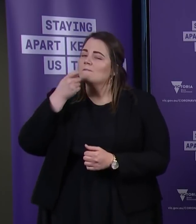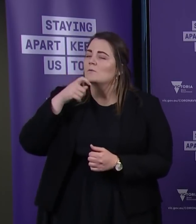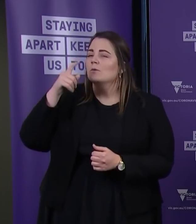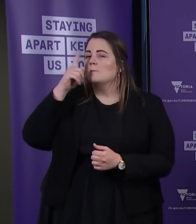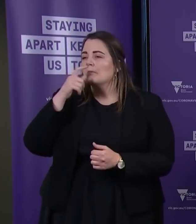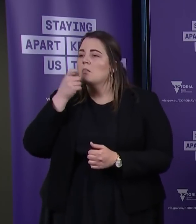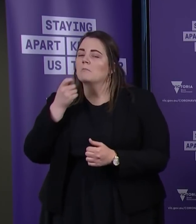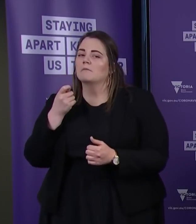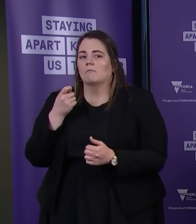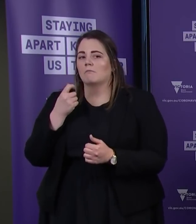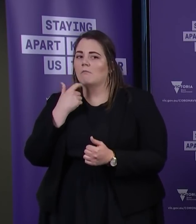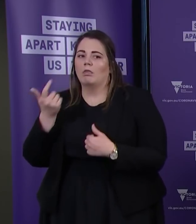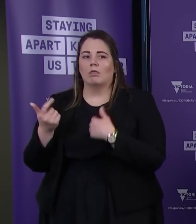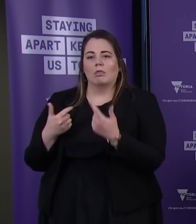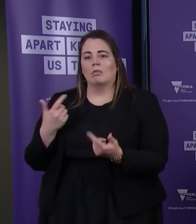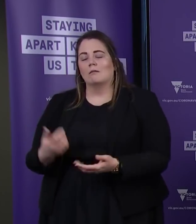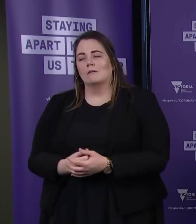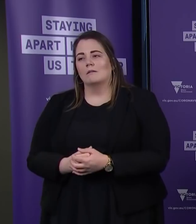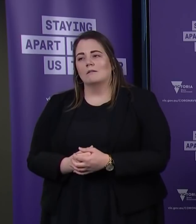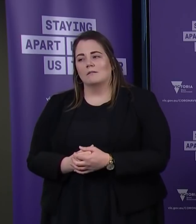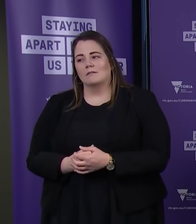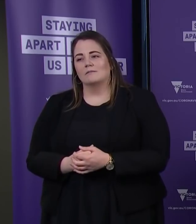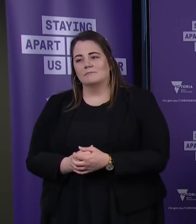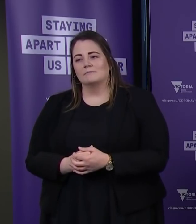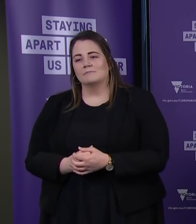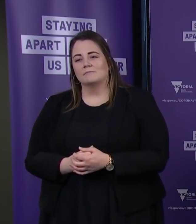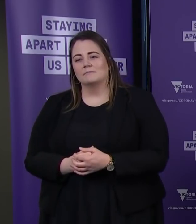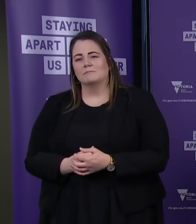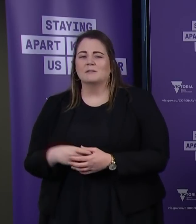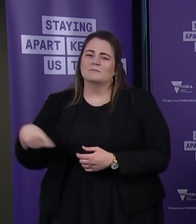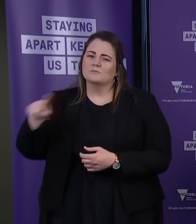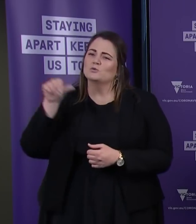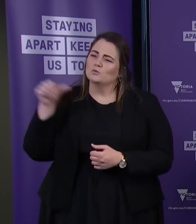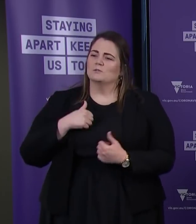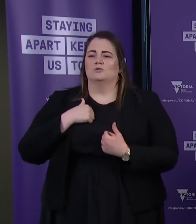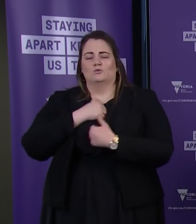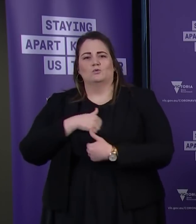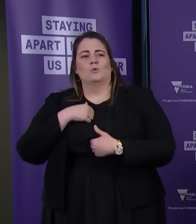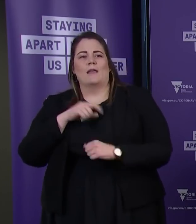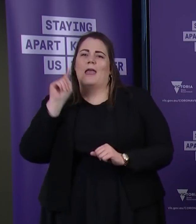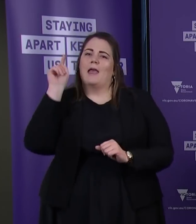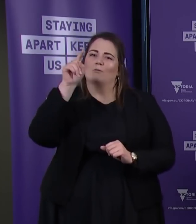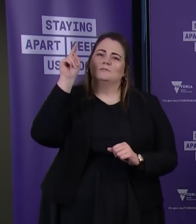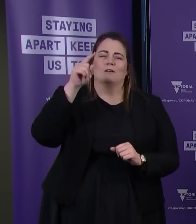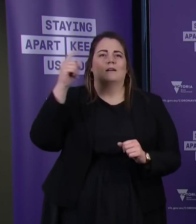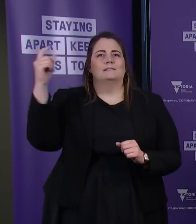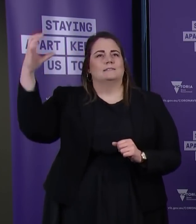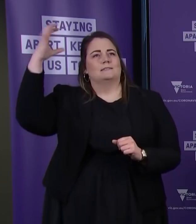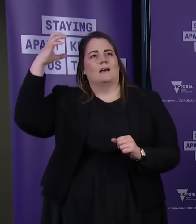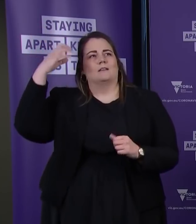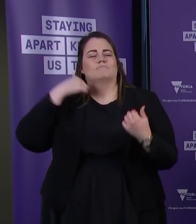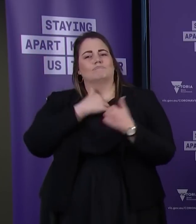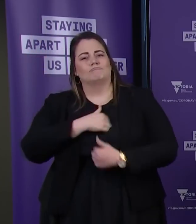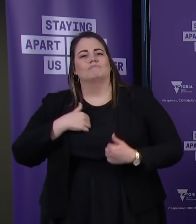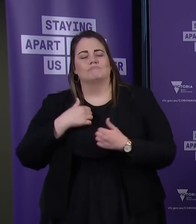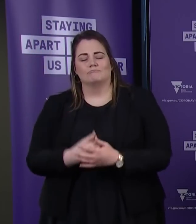behaviour. I think it's appropriate for people to enjoy the outdoors. I would always urge people to do the right thing, and the